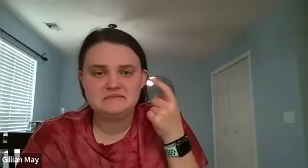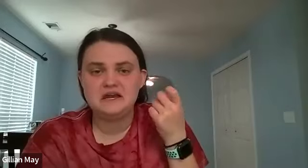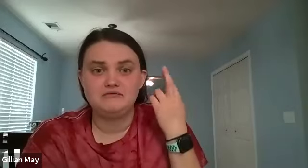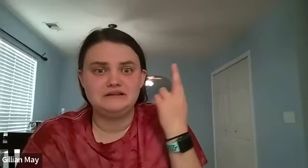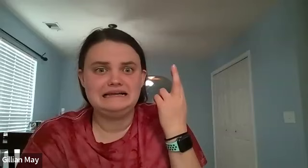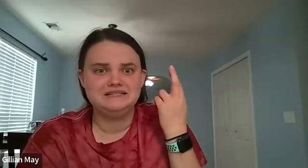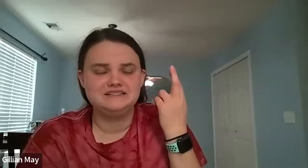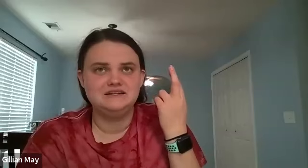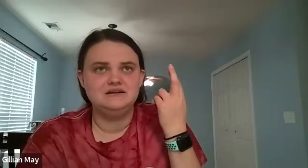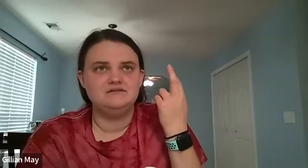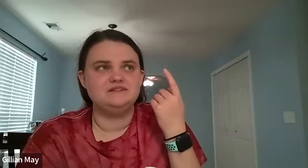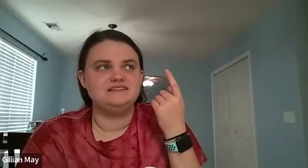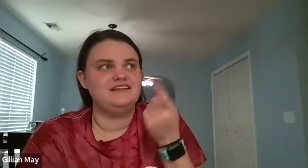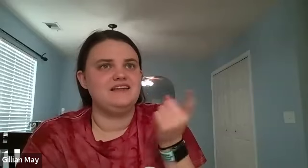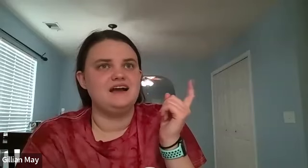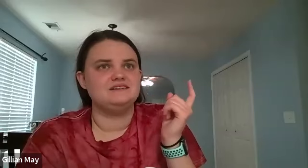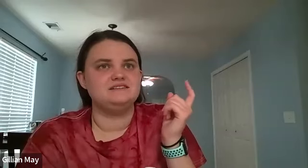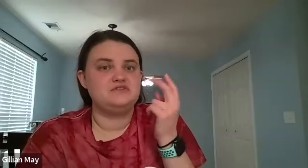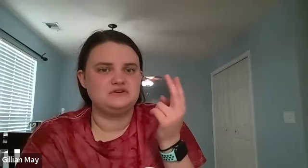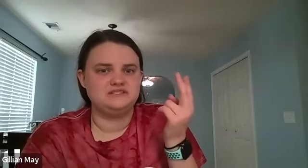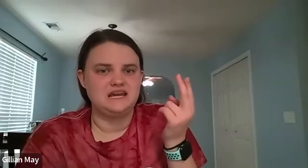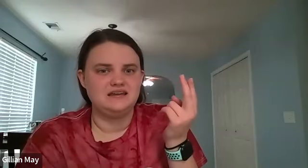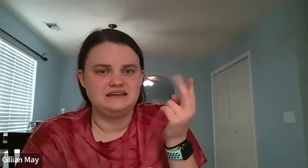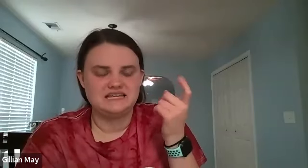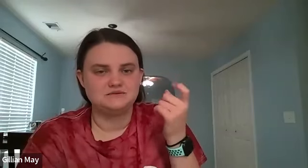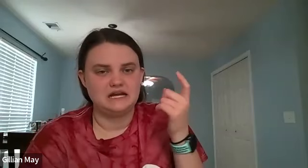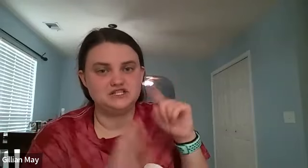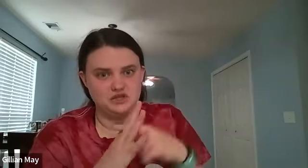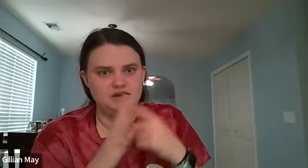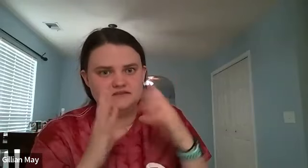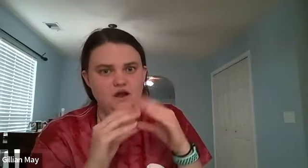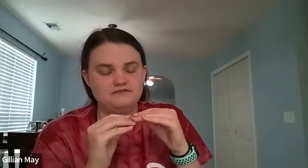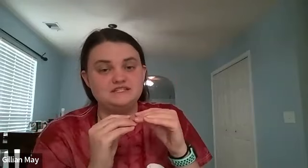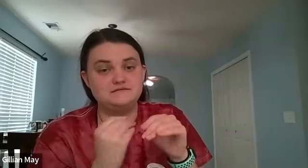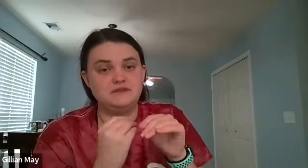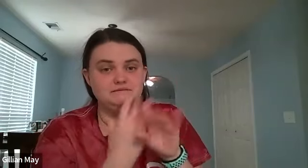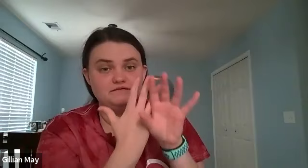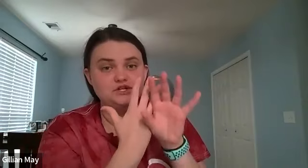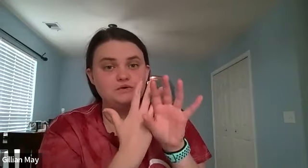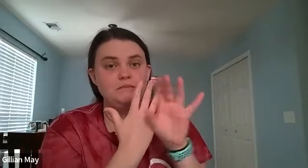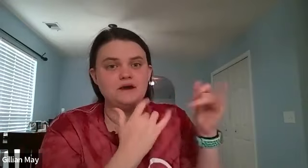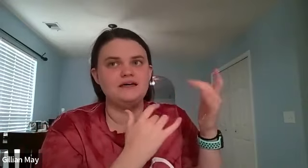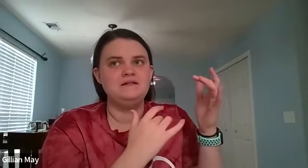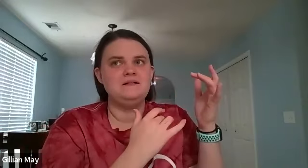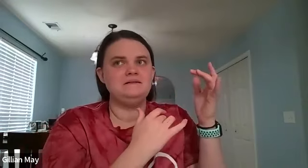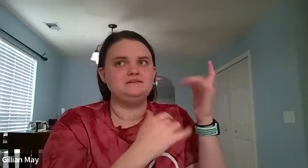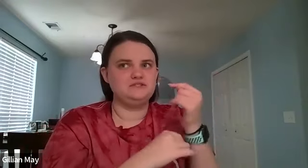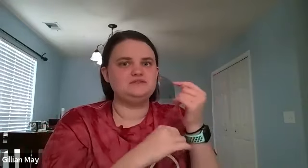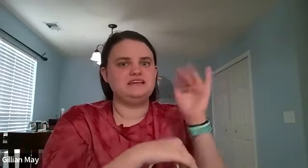good. I realized, what was it, like last Thursday? Because that's when I started the conference. It's like been virtual, but Tuesday is